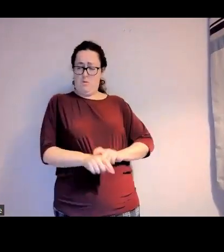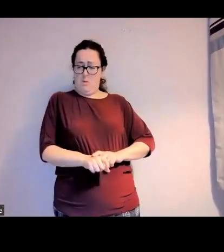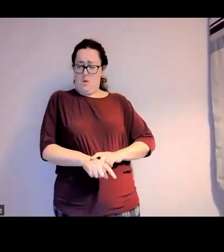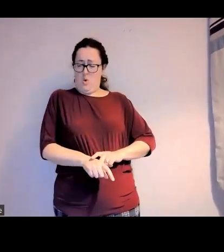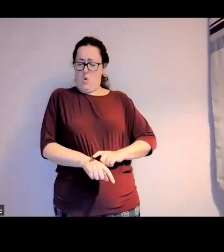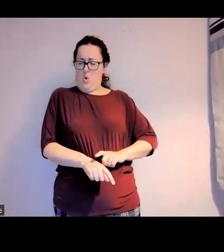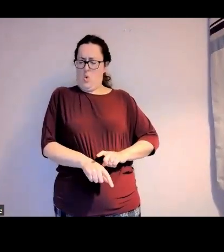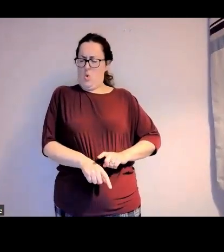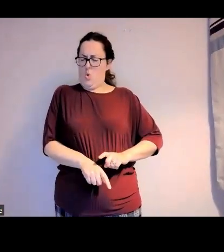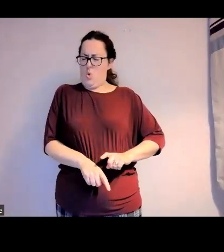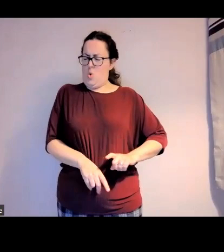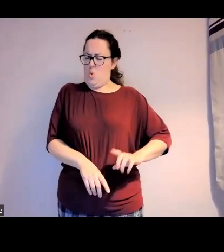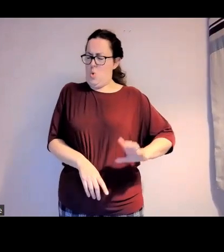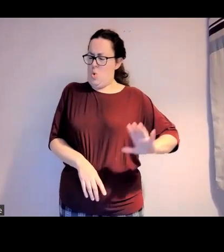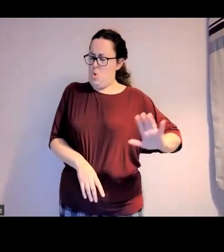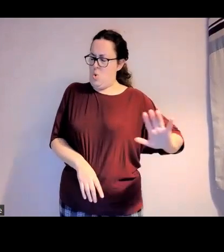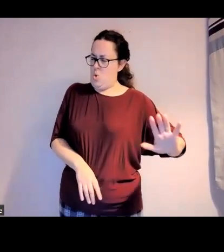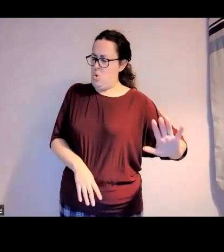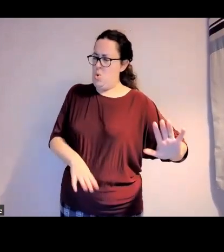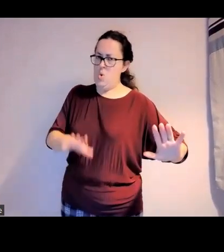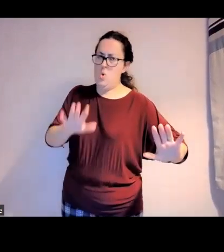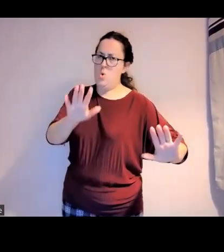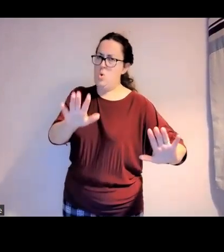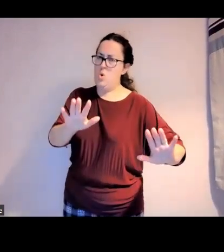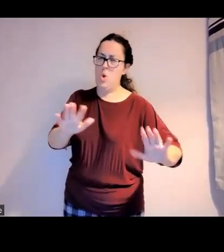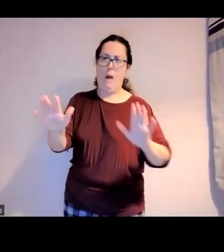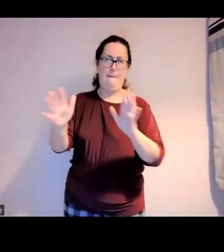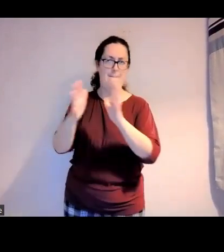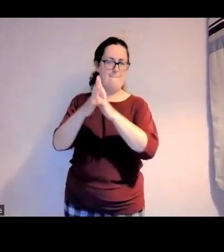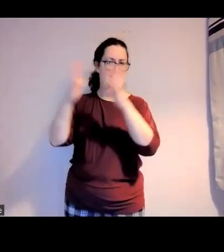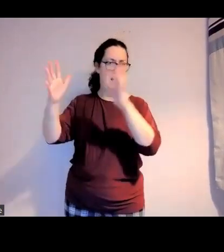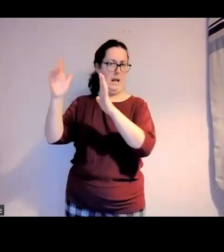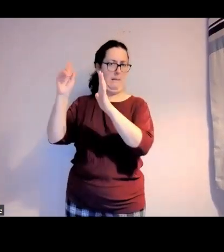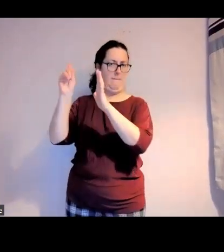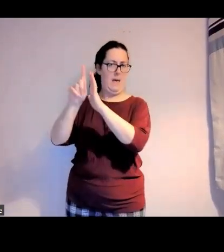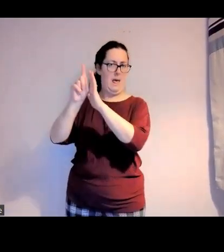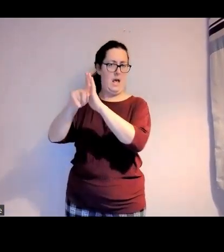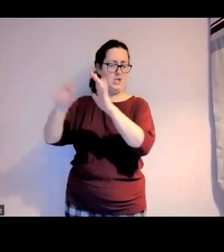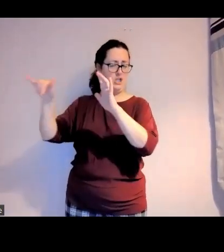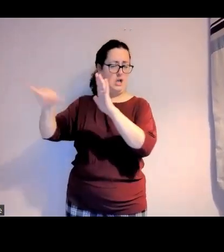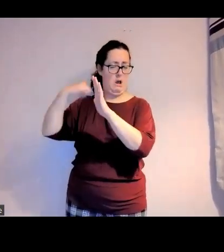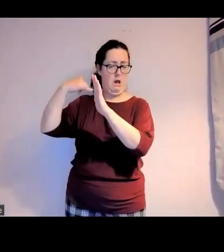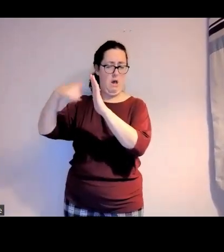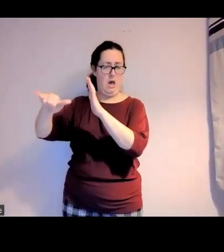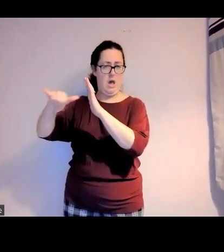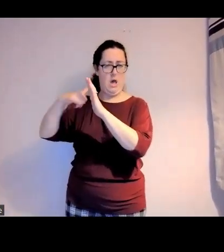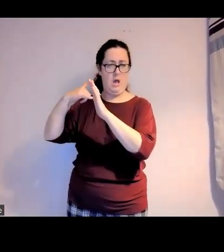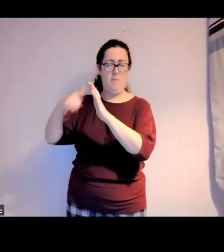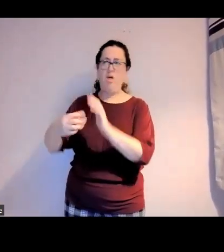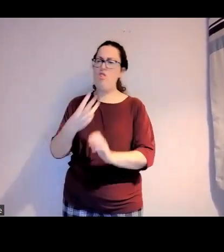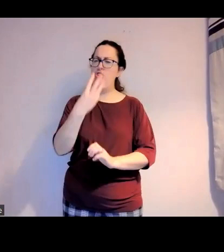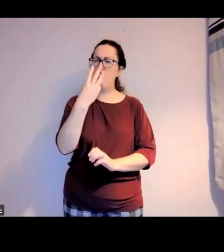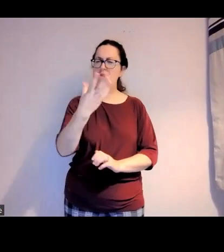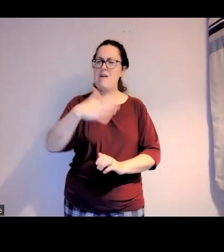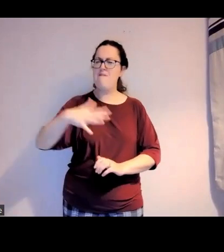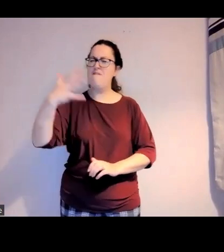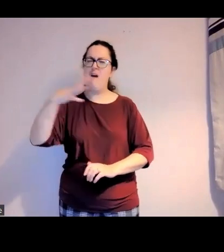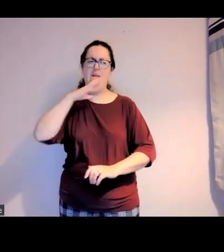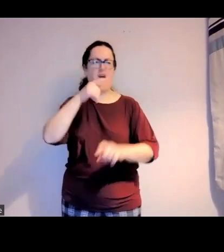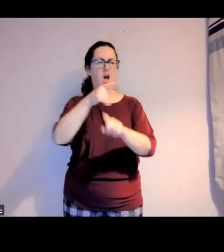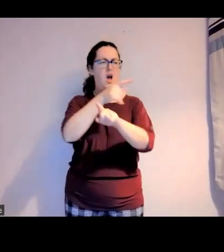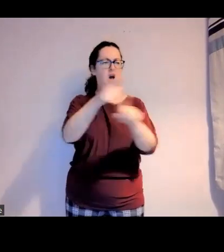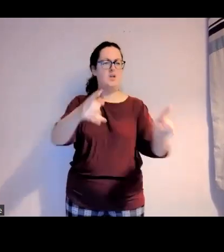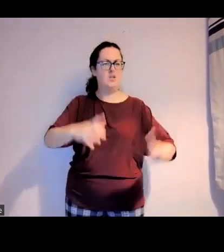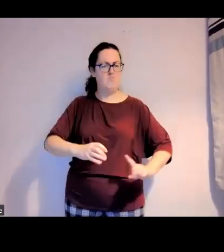was awoke. I swear I heard Big Ben chime. 3 out of 5 guys have